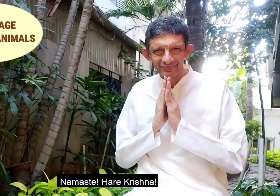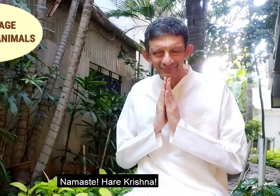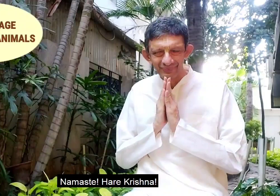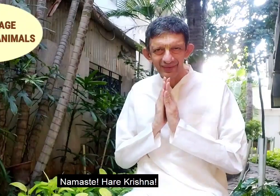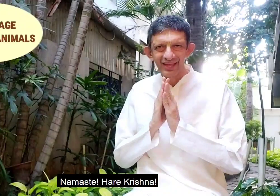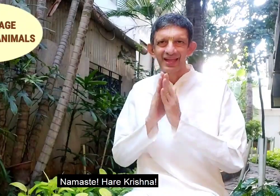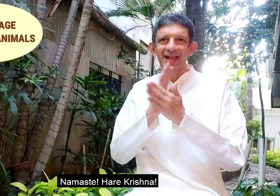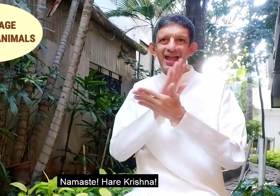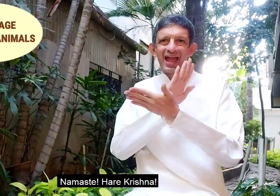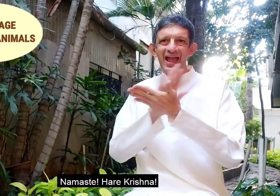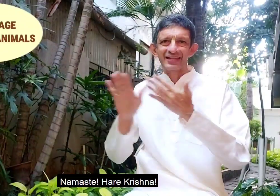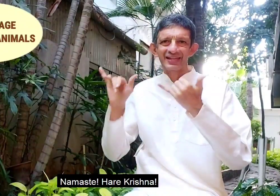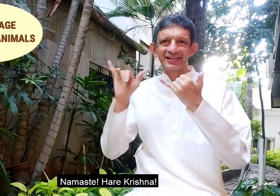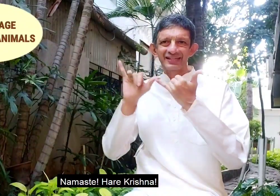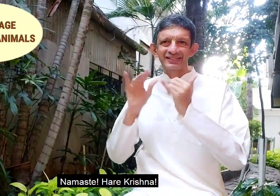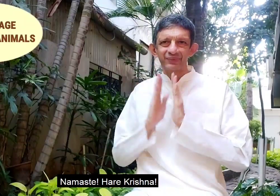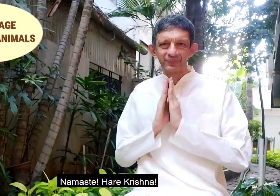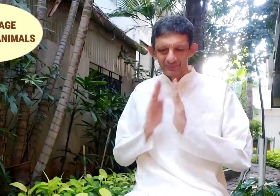Namaste. Hari Krishna.